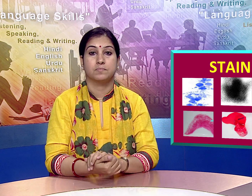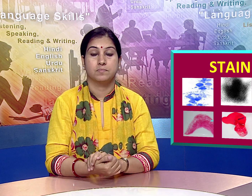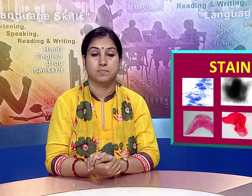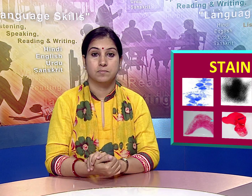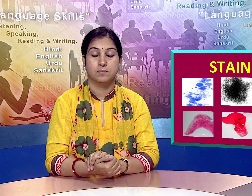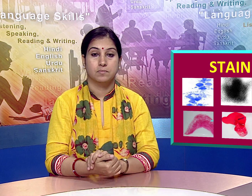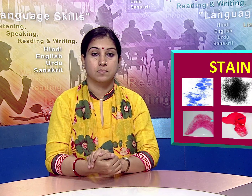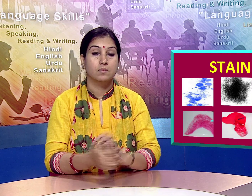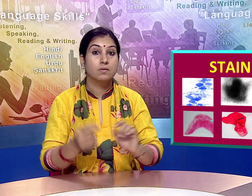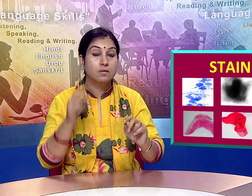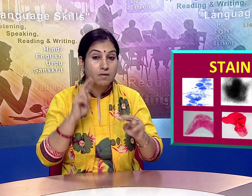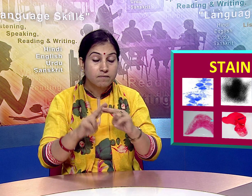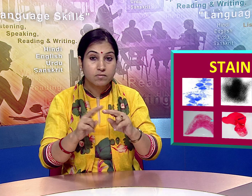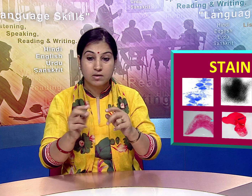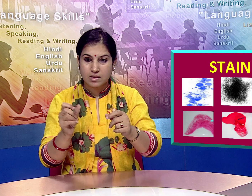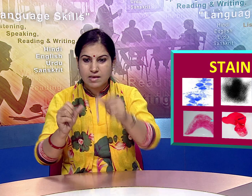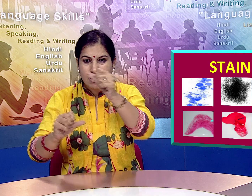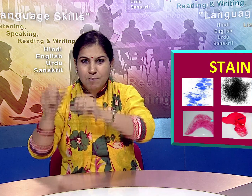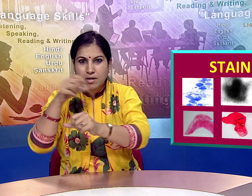when exposed to chemicals